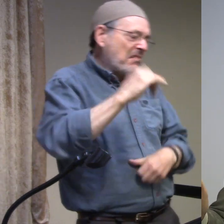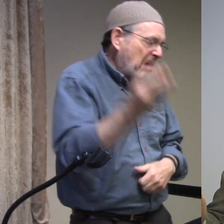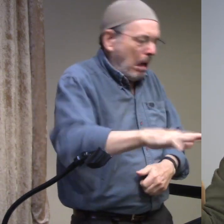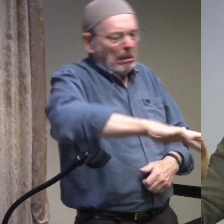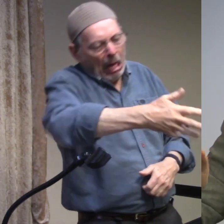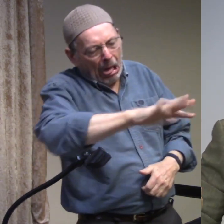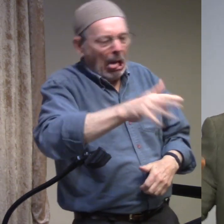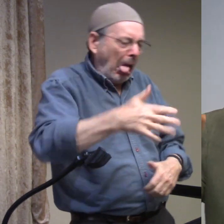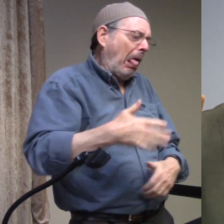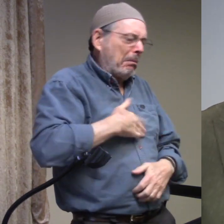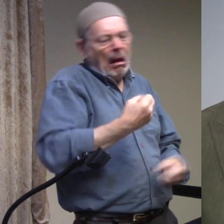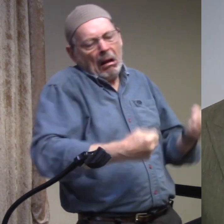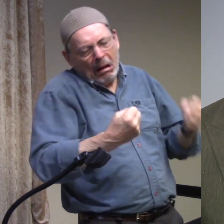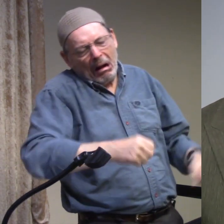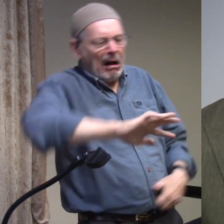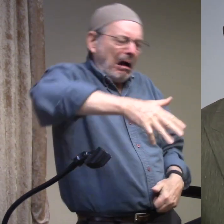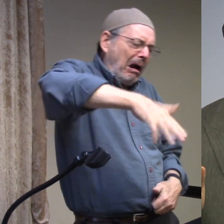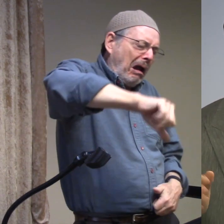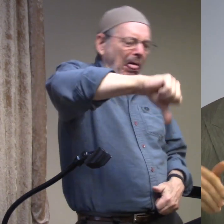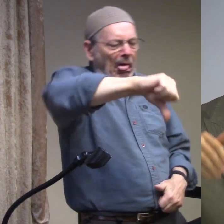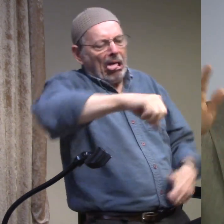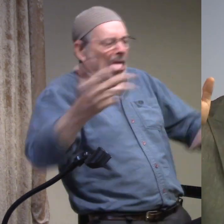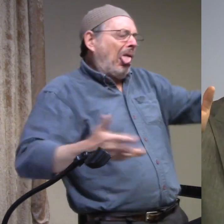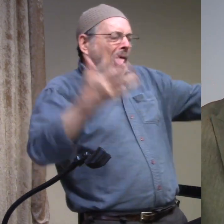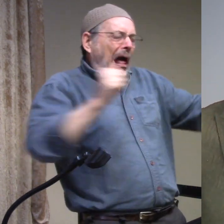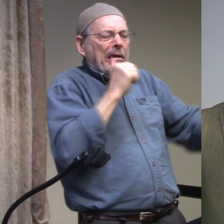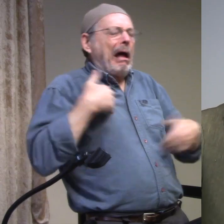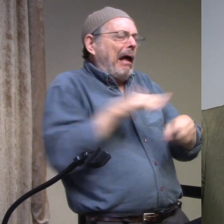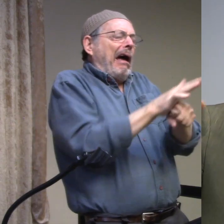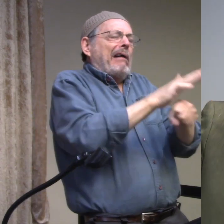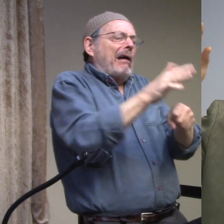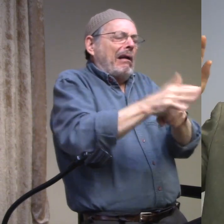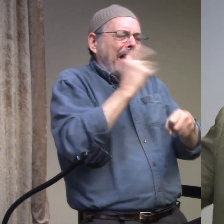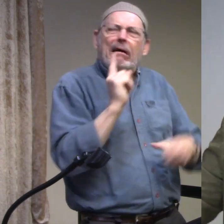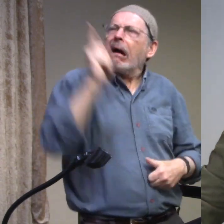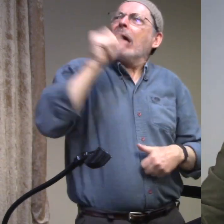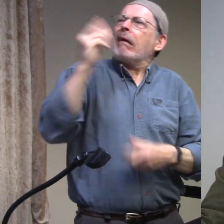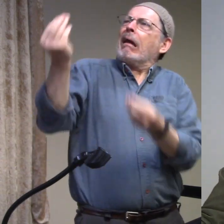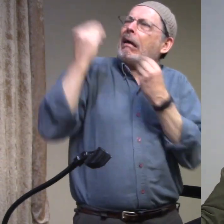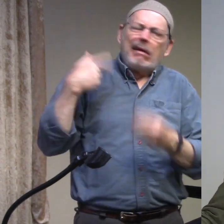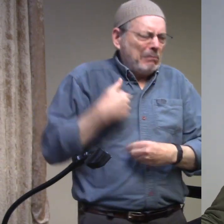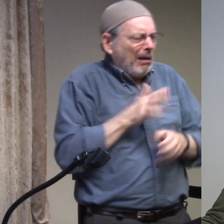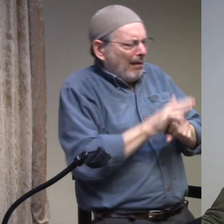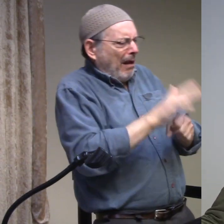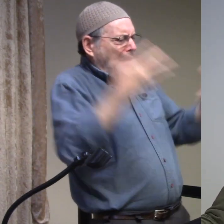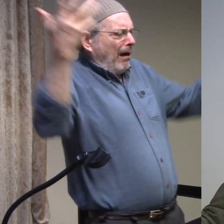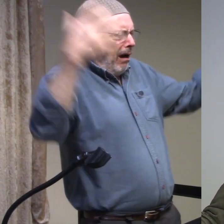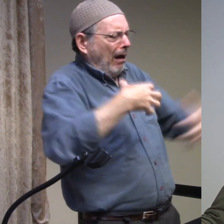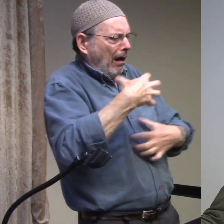this enough, my car is not this enough, I don't have enough, Allah didn't give me enough.